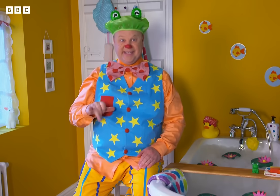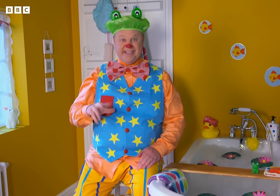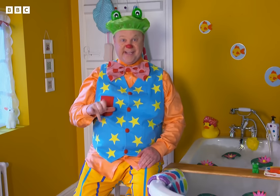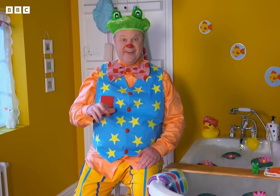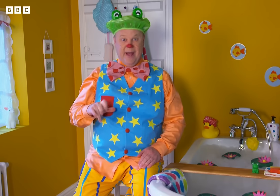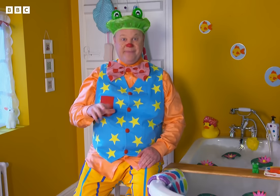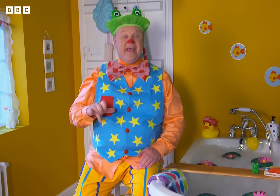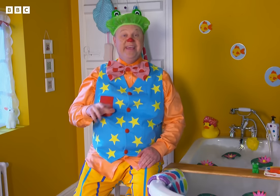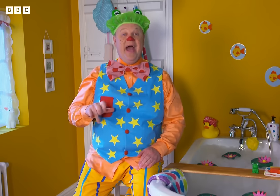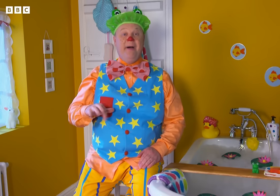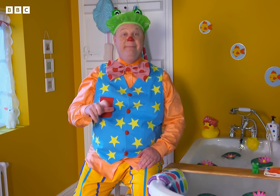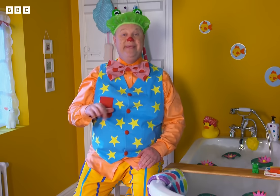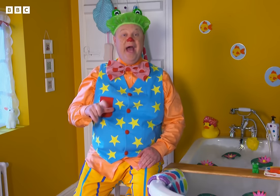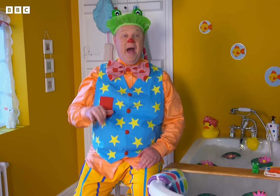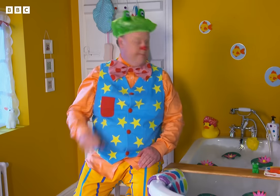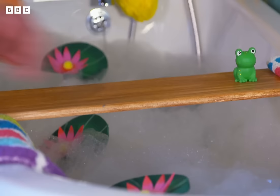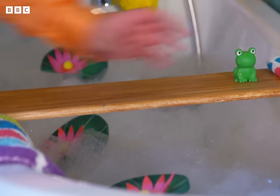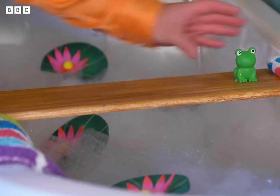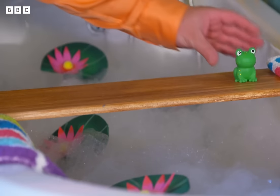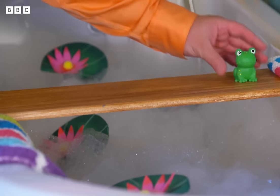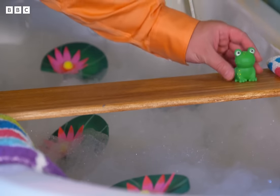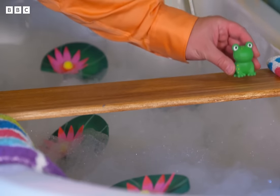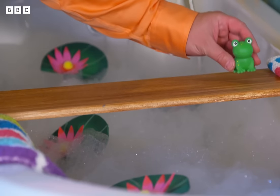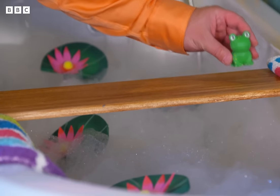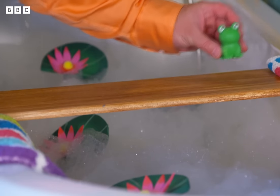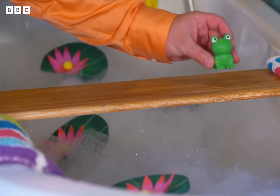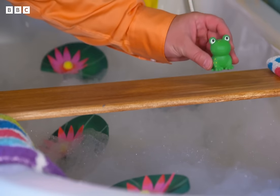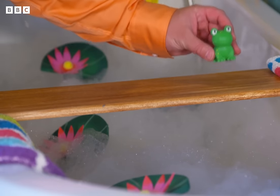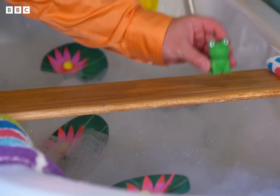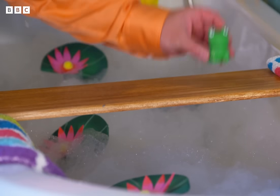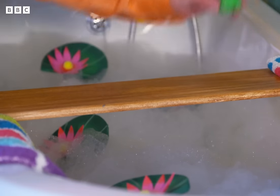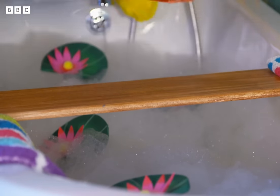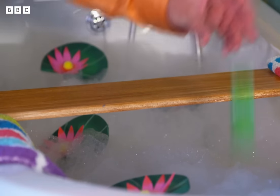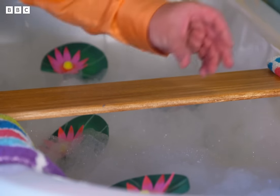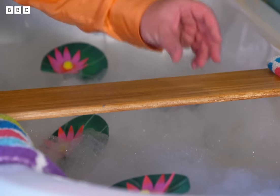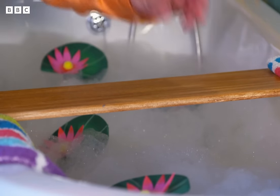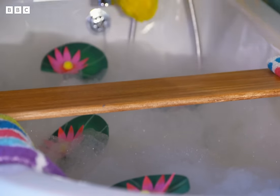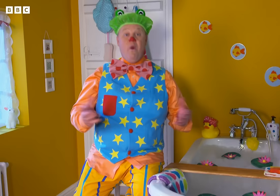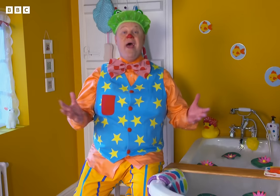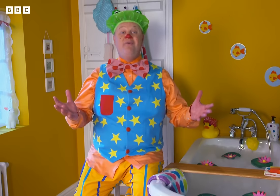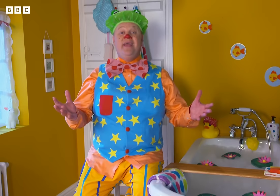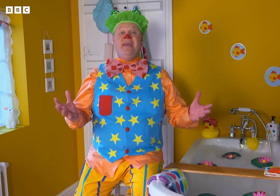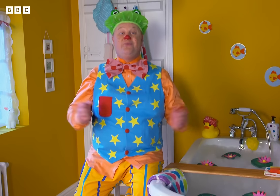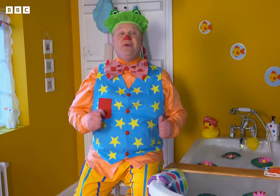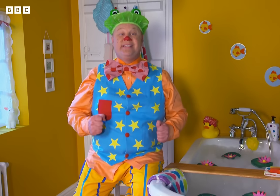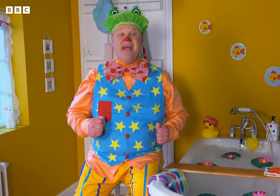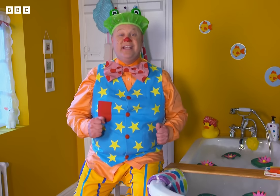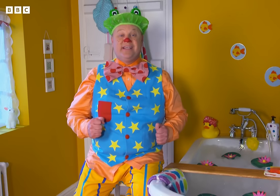delicious grubs. Yum, yum! He jumped into the pool, where it was nice and